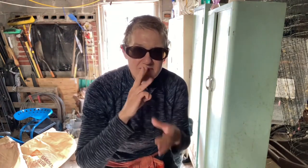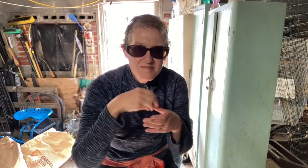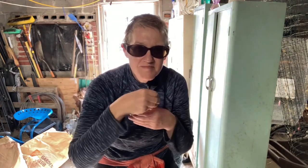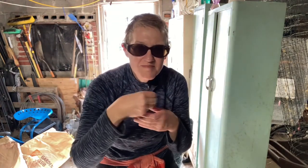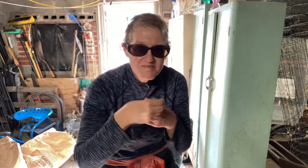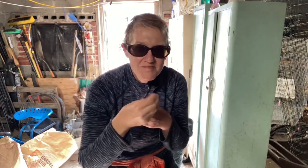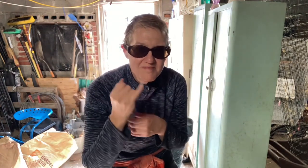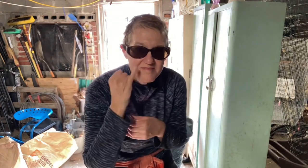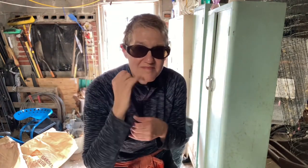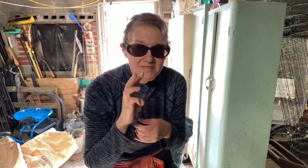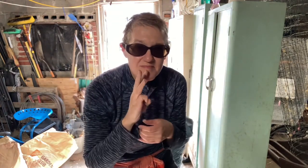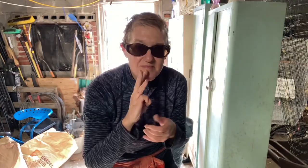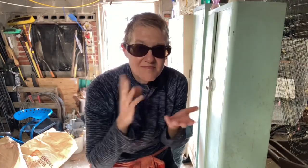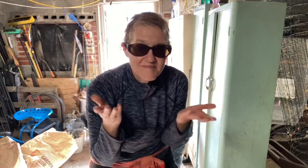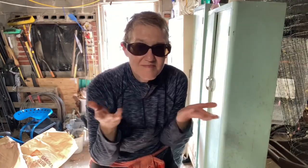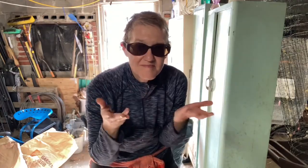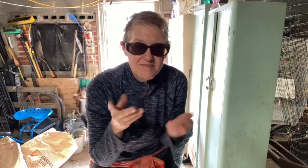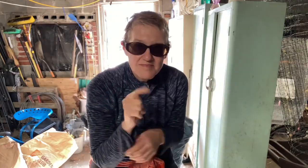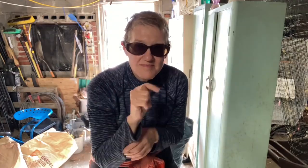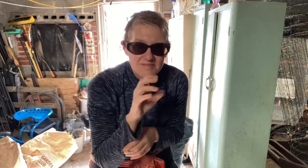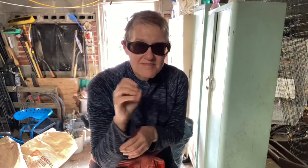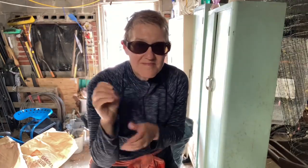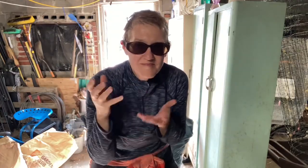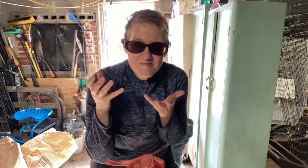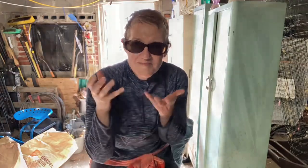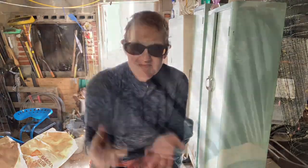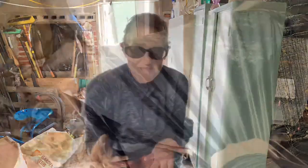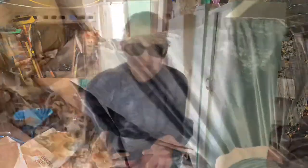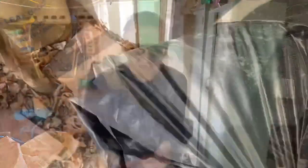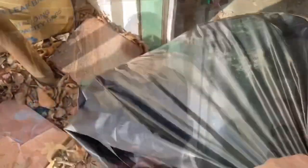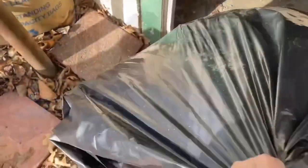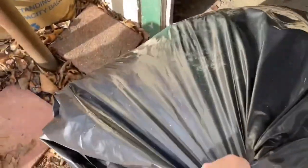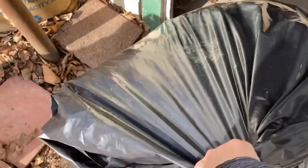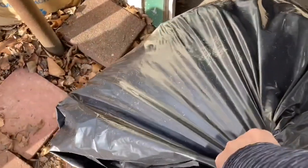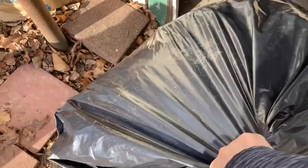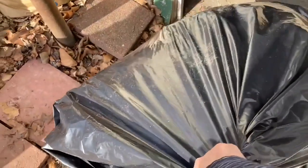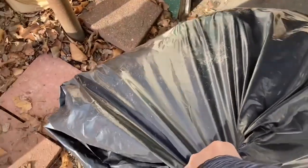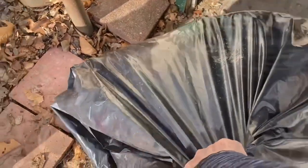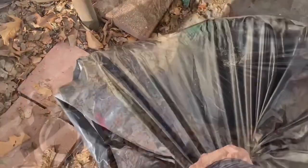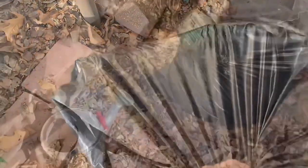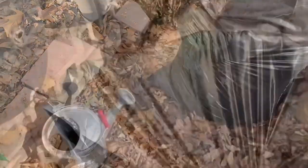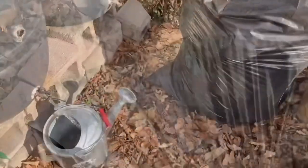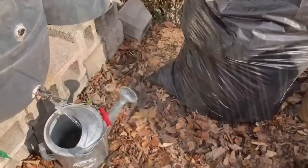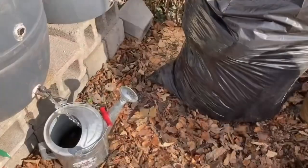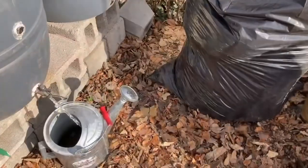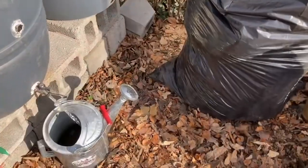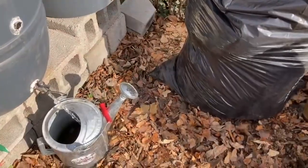Now, I'm going to water this outside, because if I water it in here, it's just going to be too heavy to move.